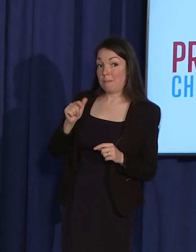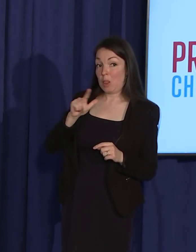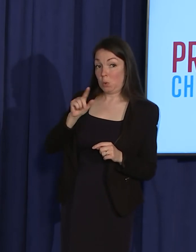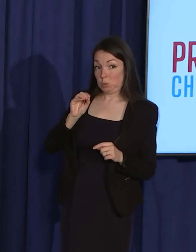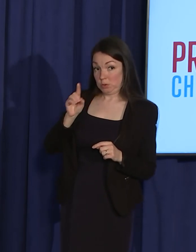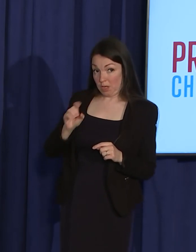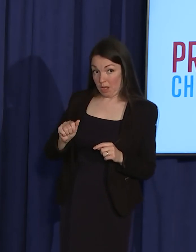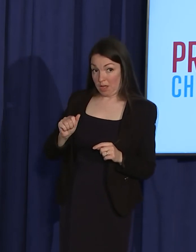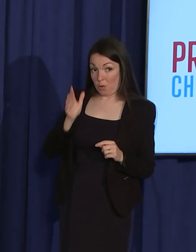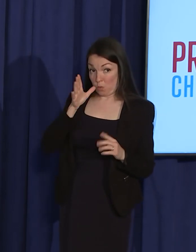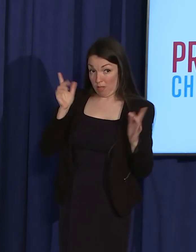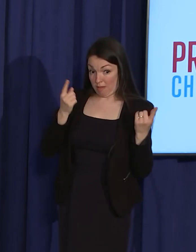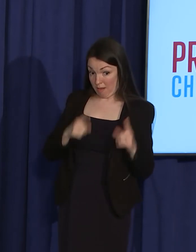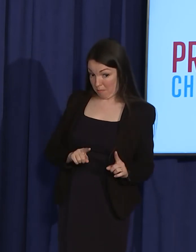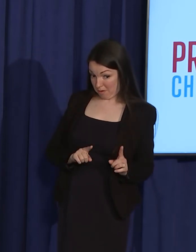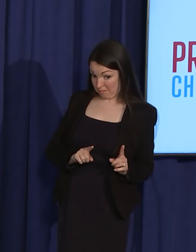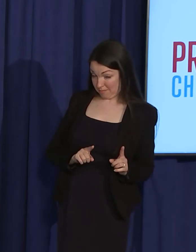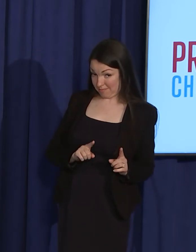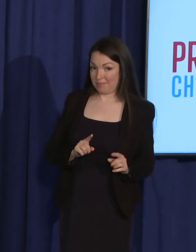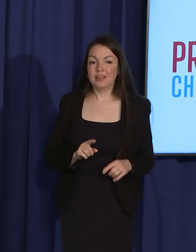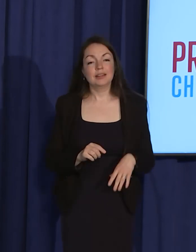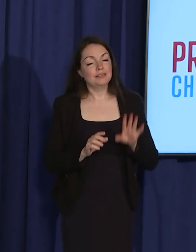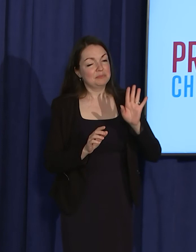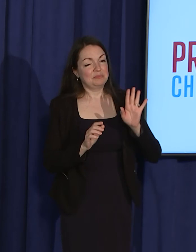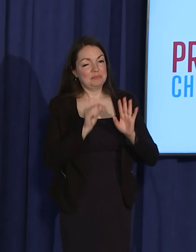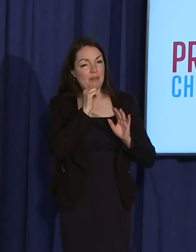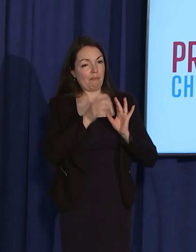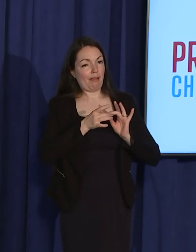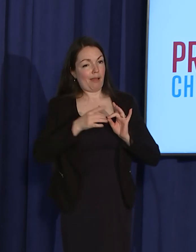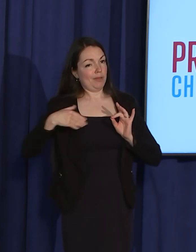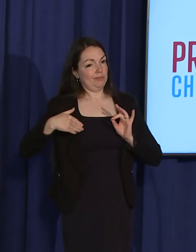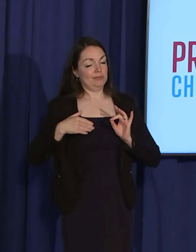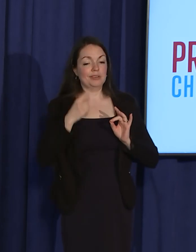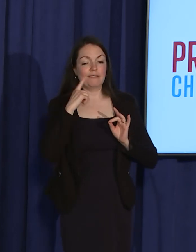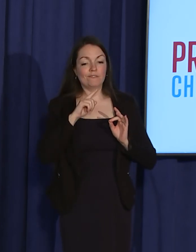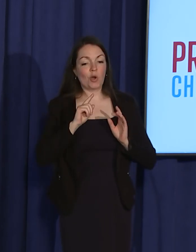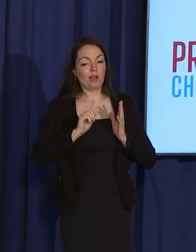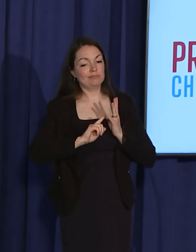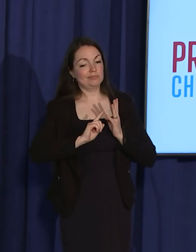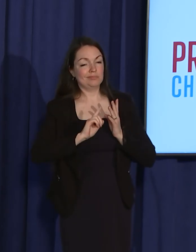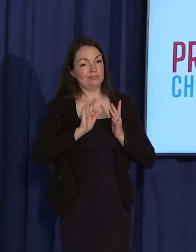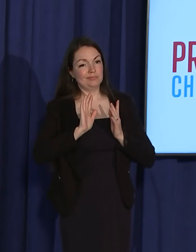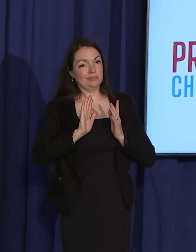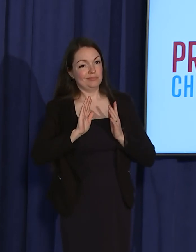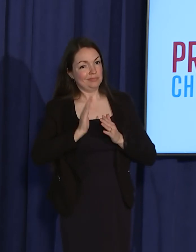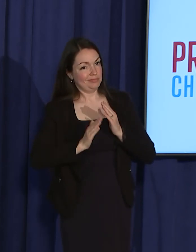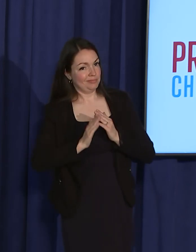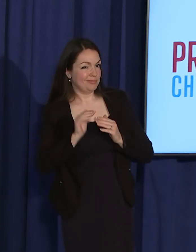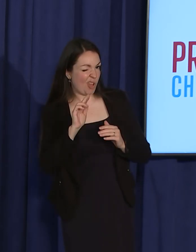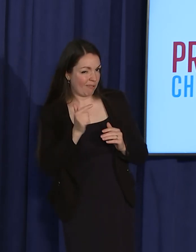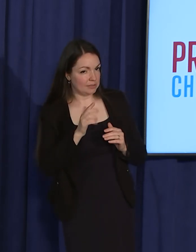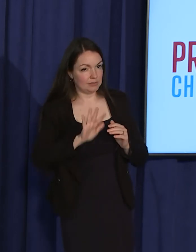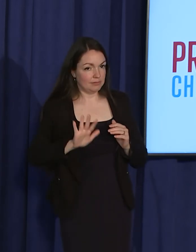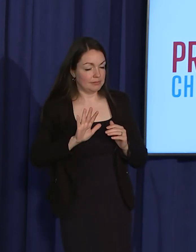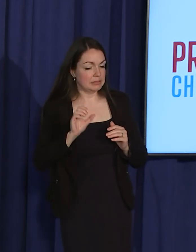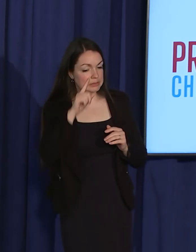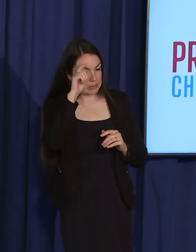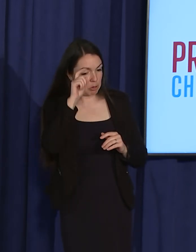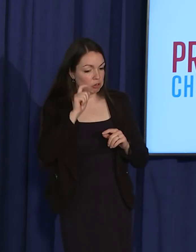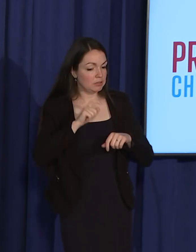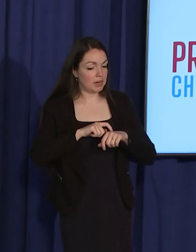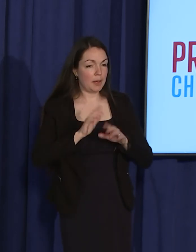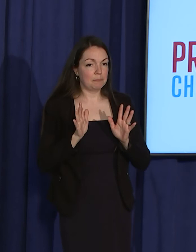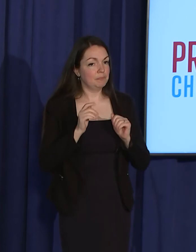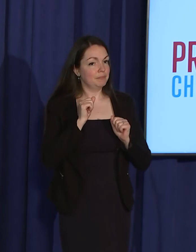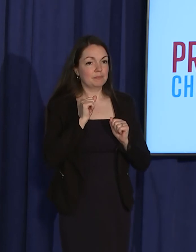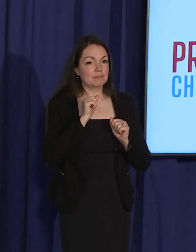going to comment yet on the details of things that would be thought of for late summer. I think we are certainly, again,